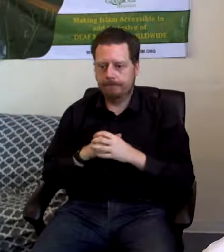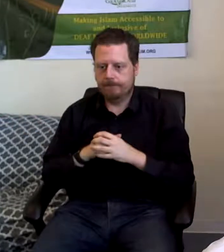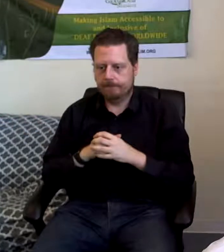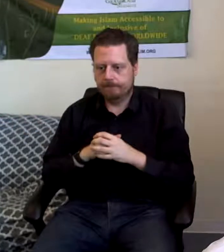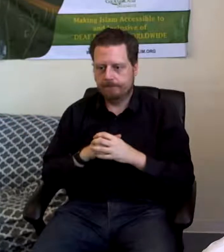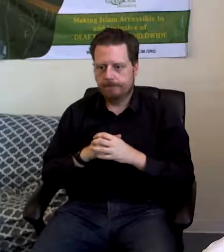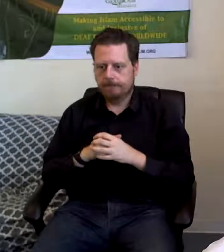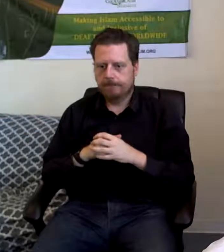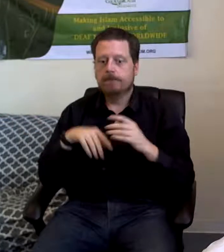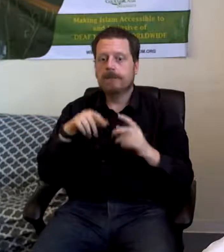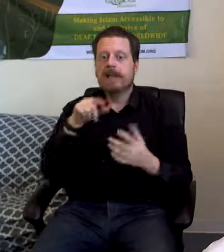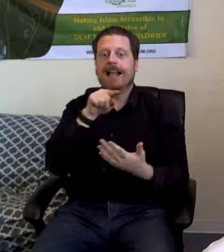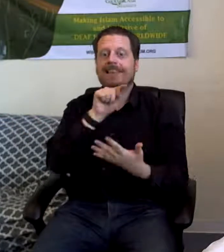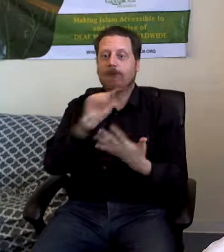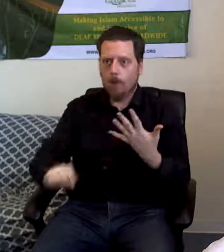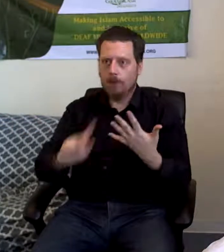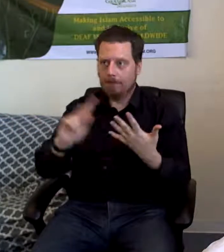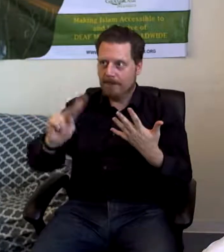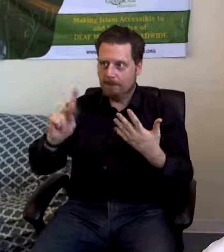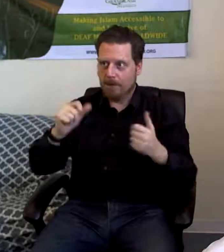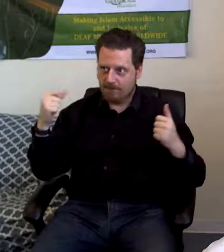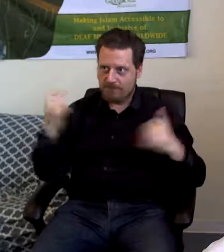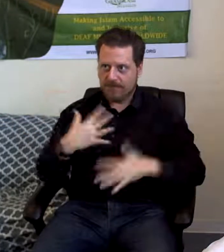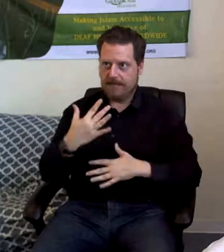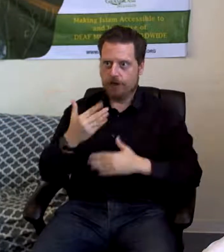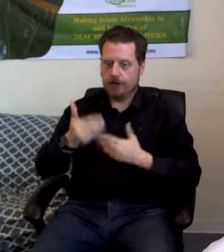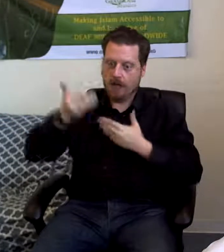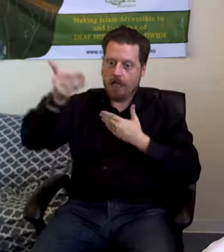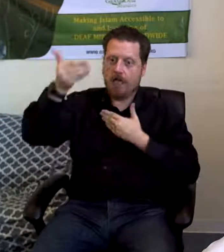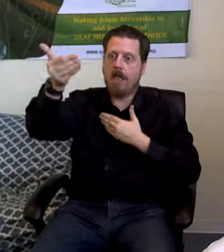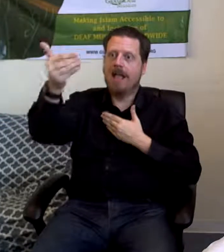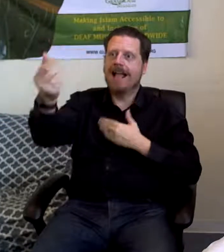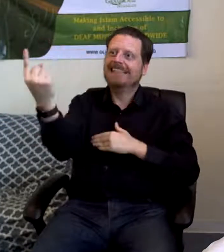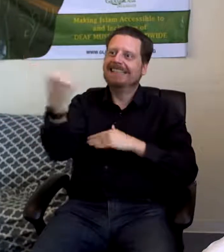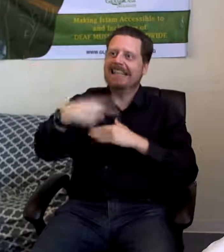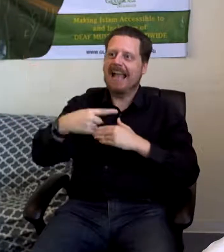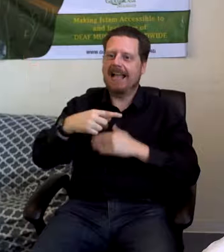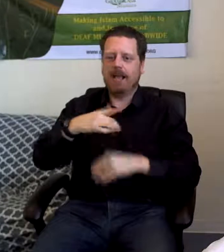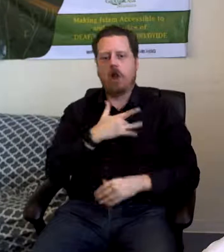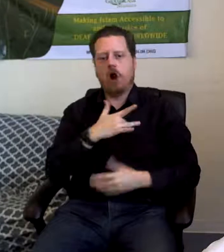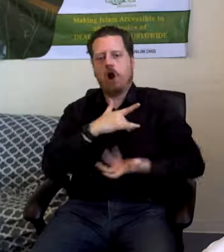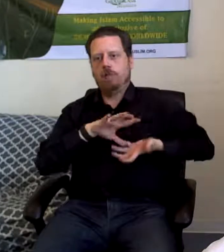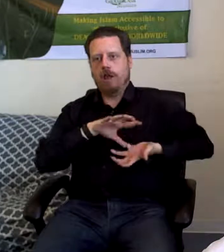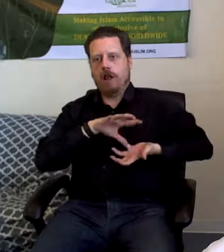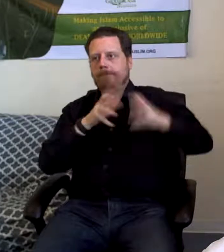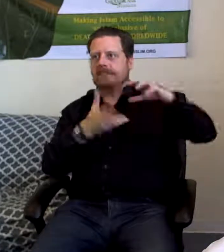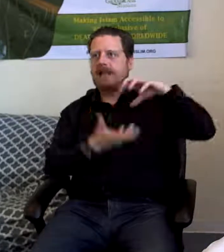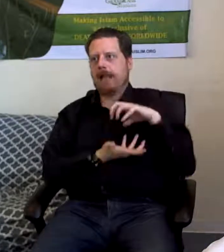They fear a day when the hearts are turning upside down